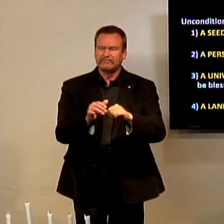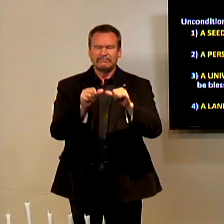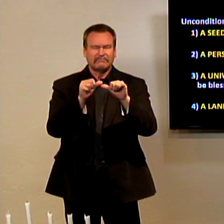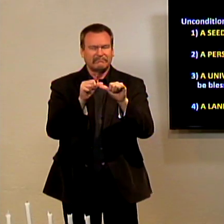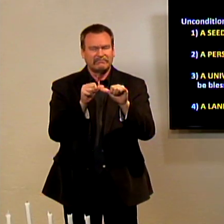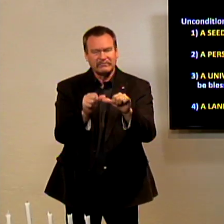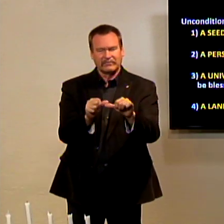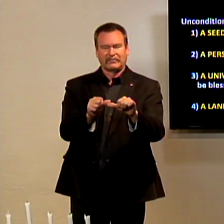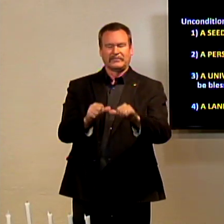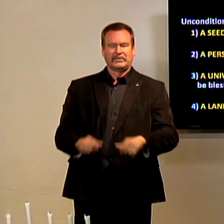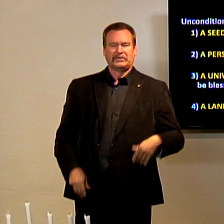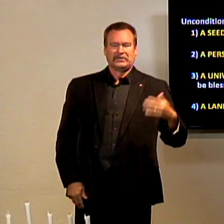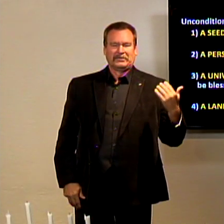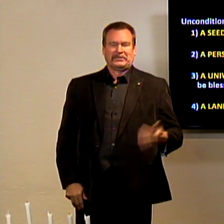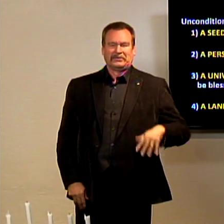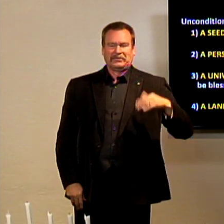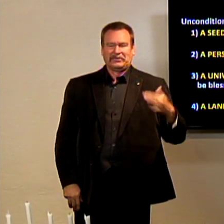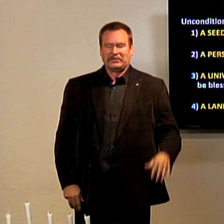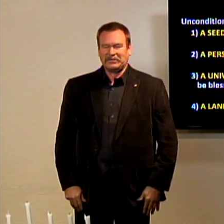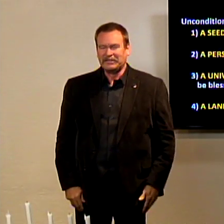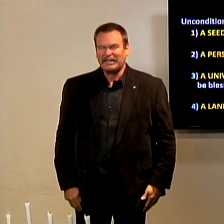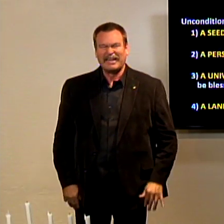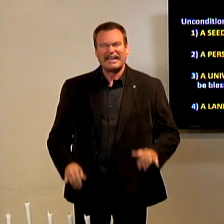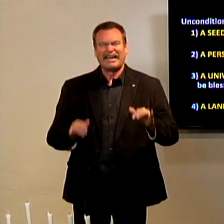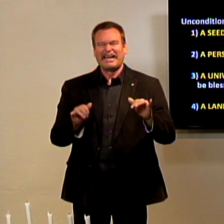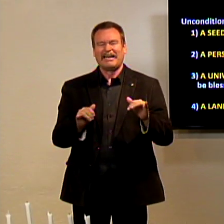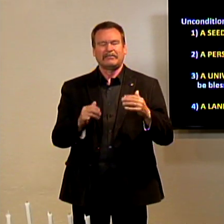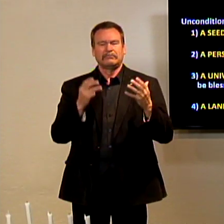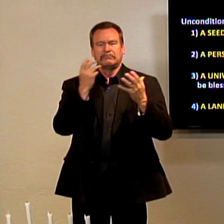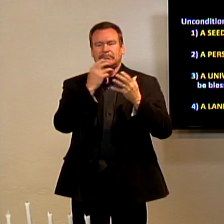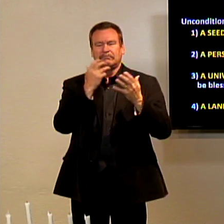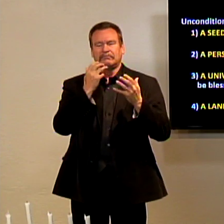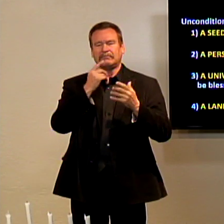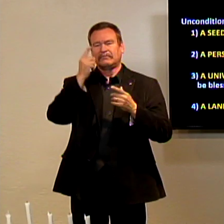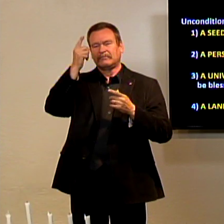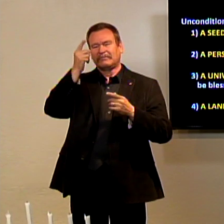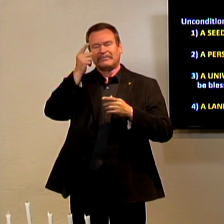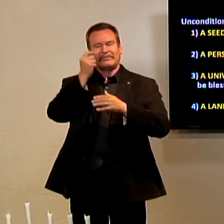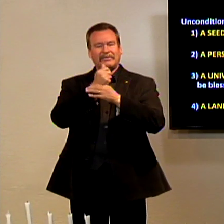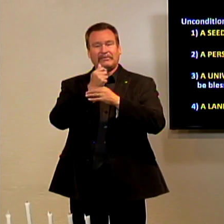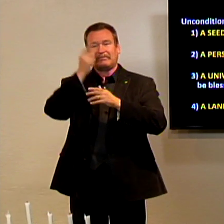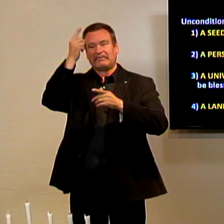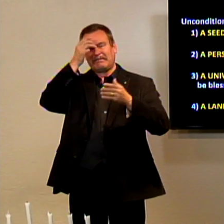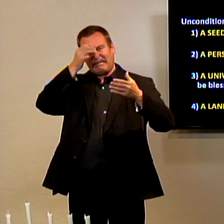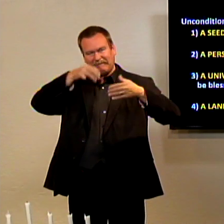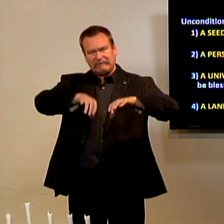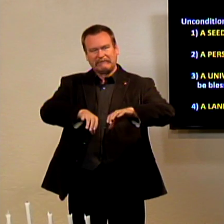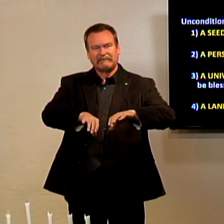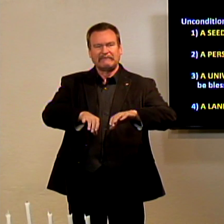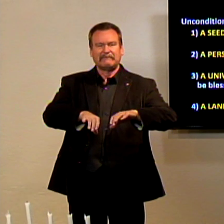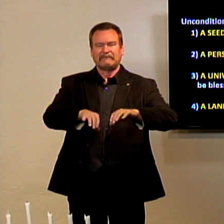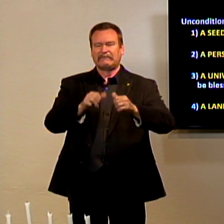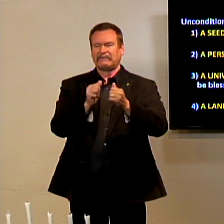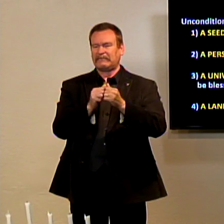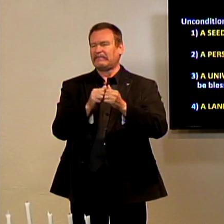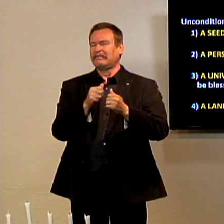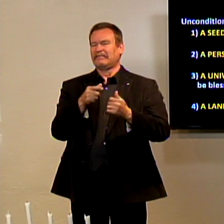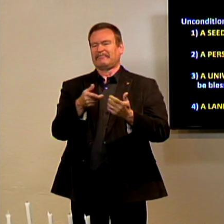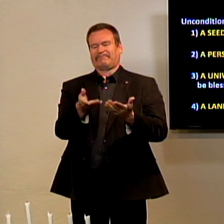land. God's promise continues, and that is an awesome, awesome thought from the